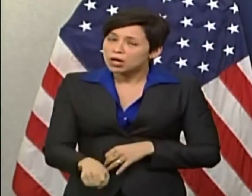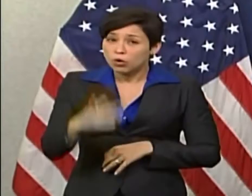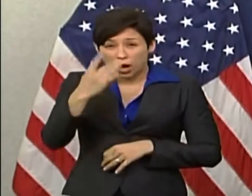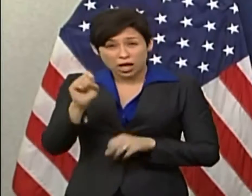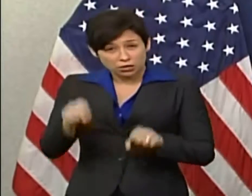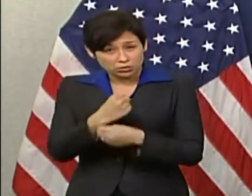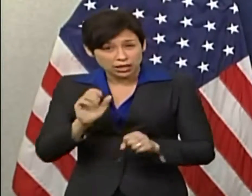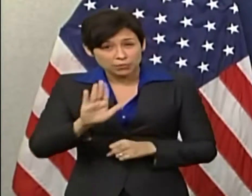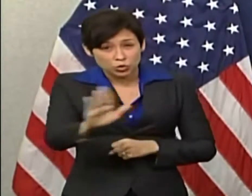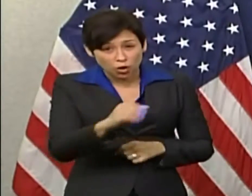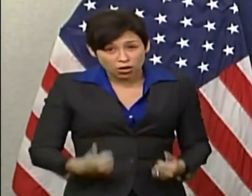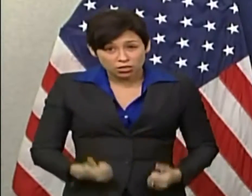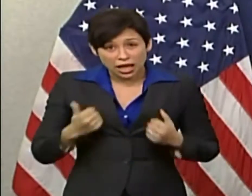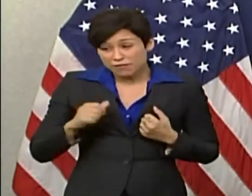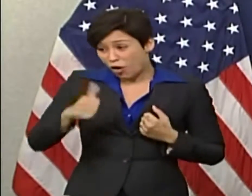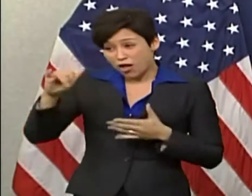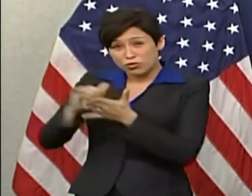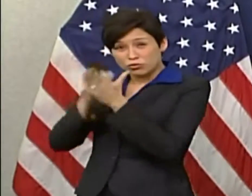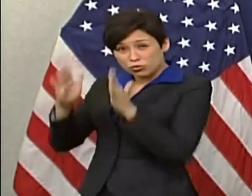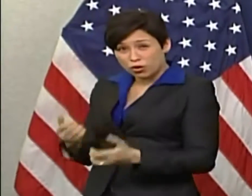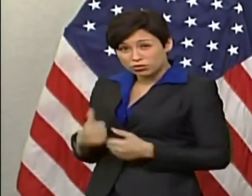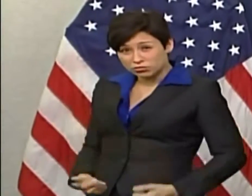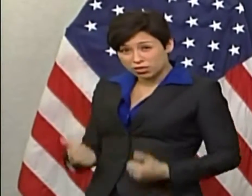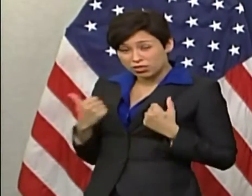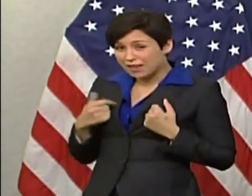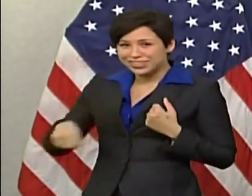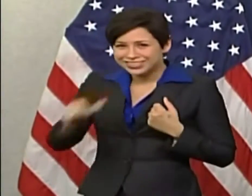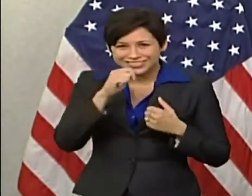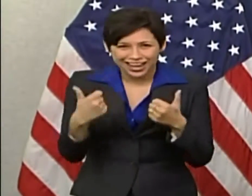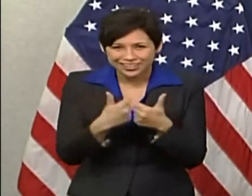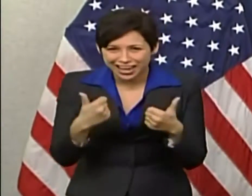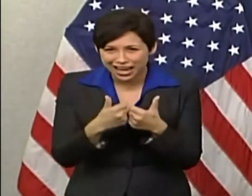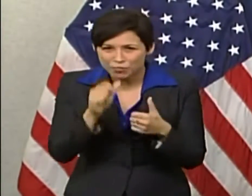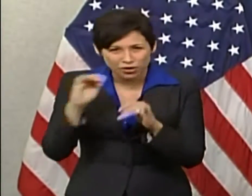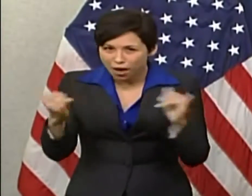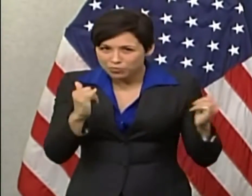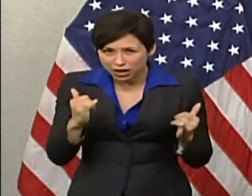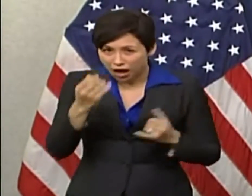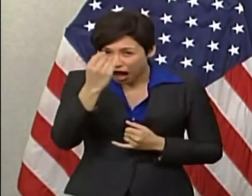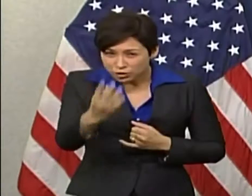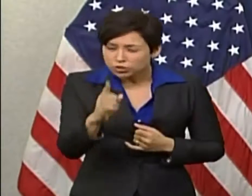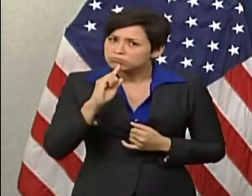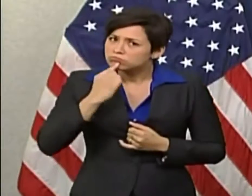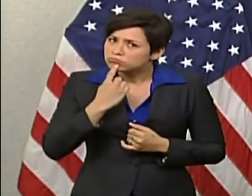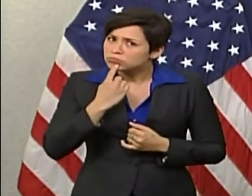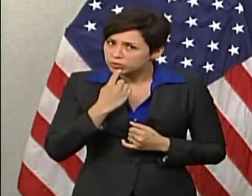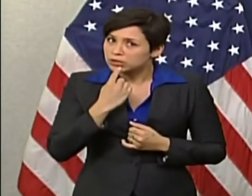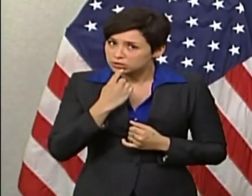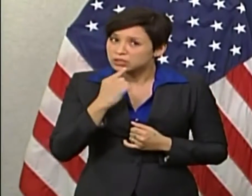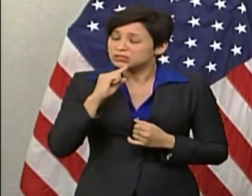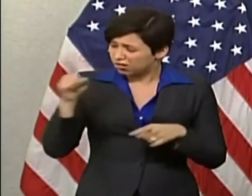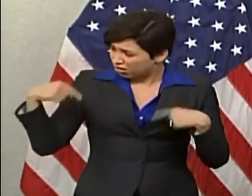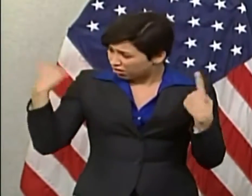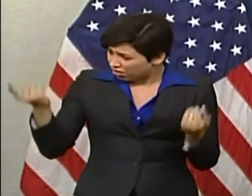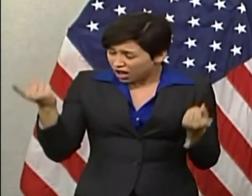or the life of a fellow New Yorker. These are not games. We've said from the very beginning, this is a